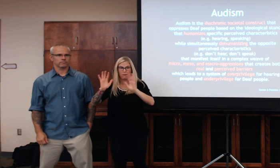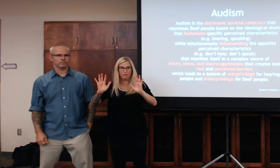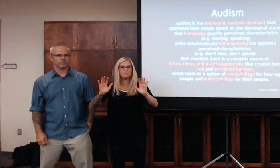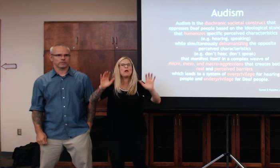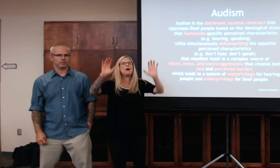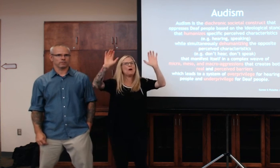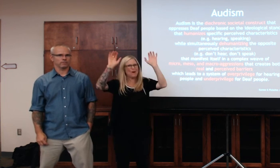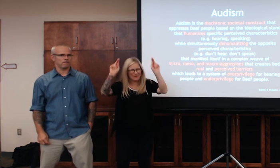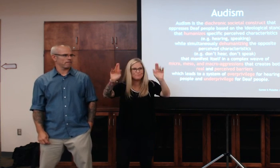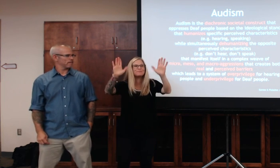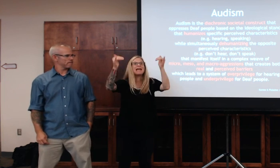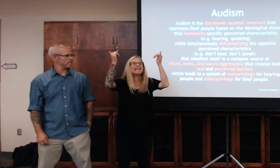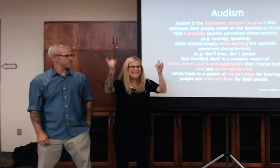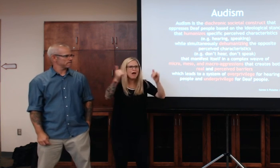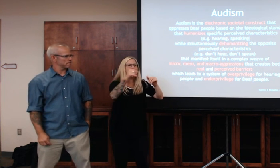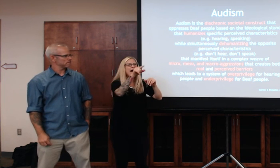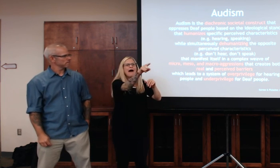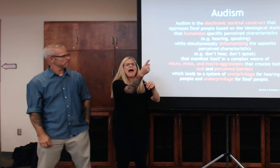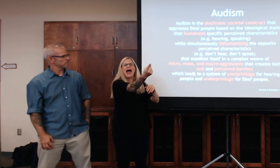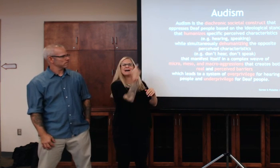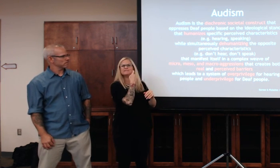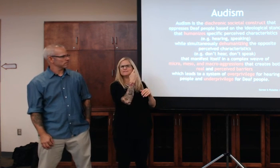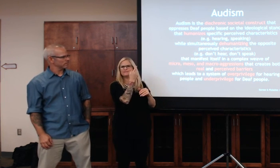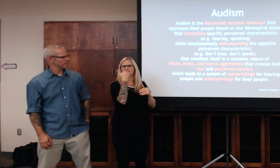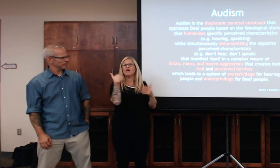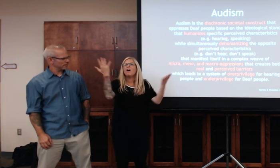that? Great. Now, someone had asked,